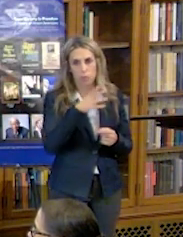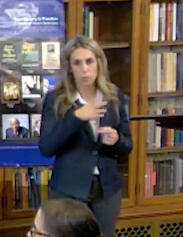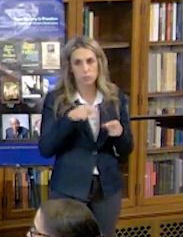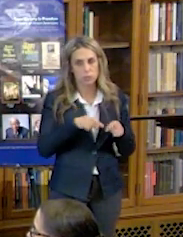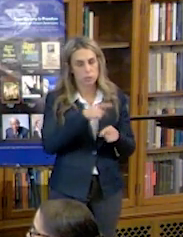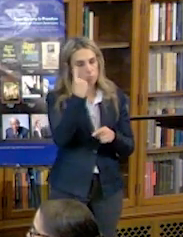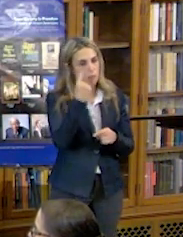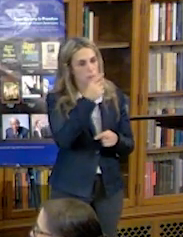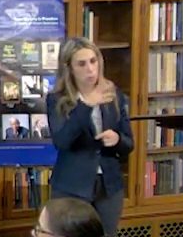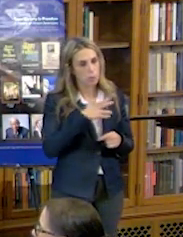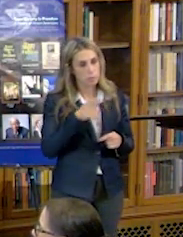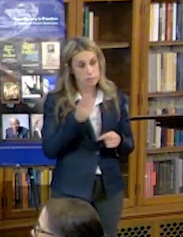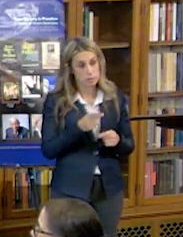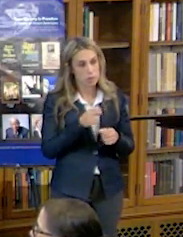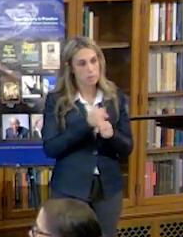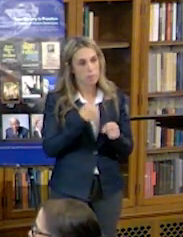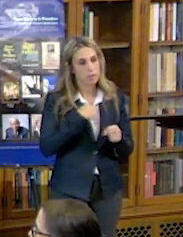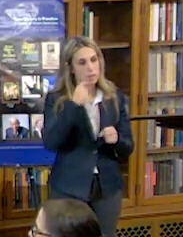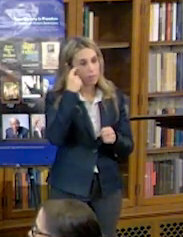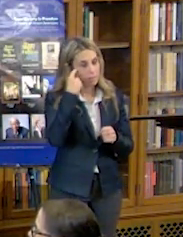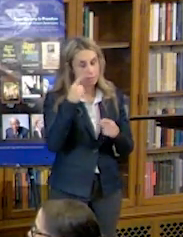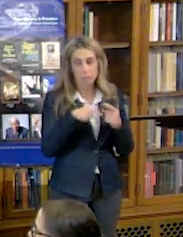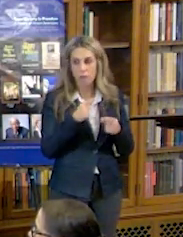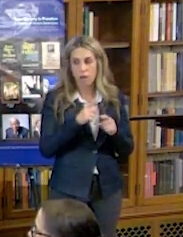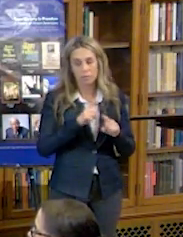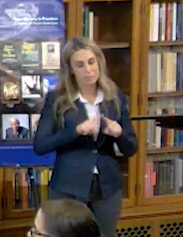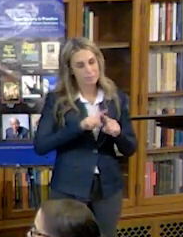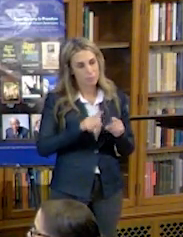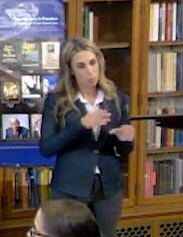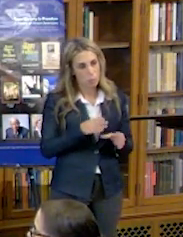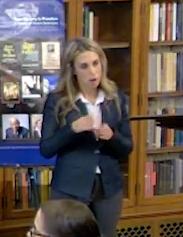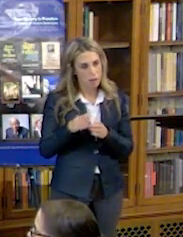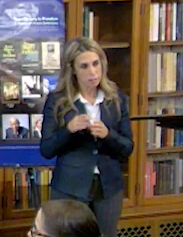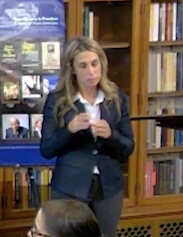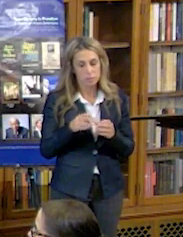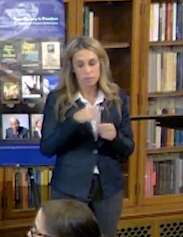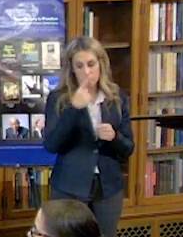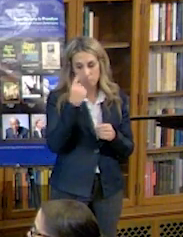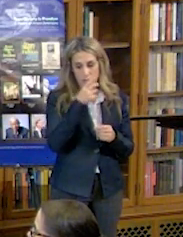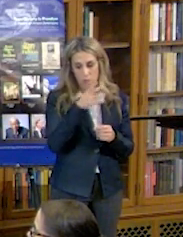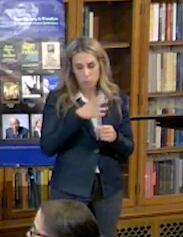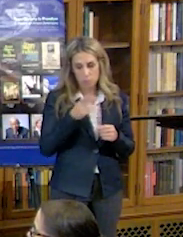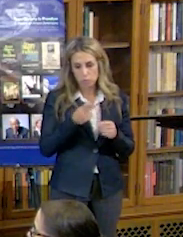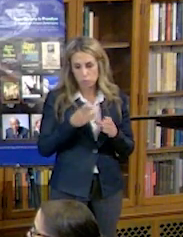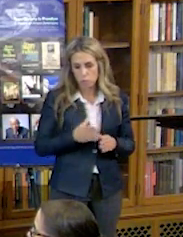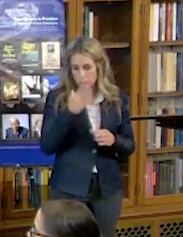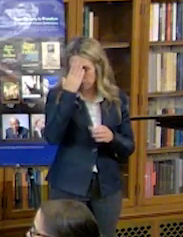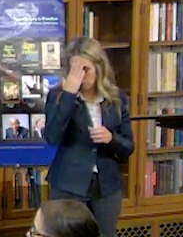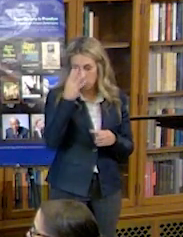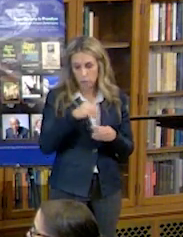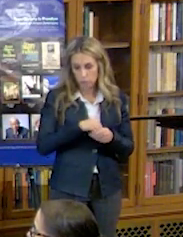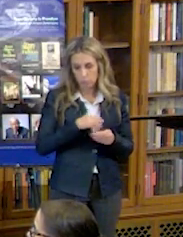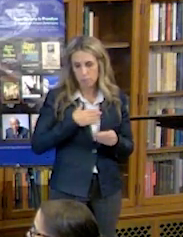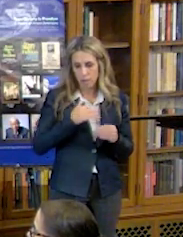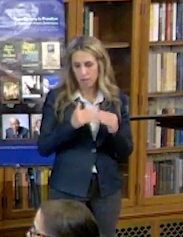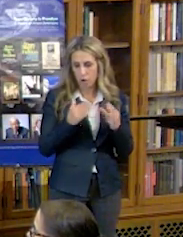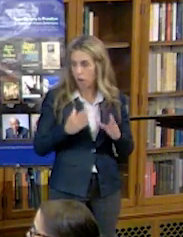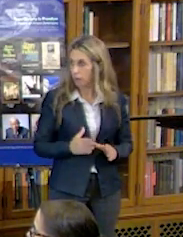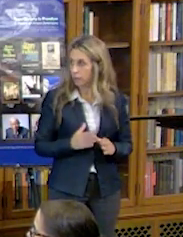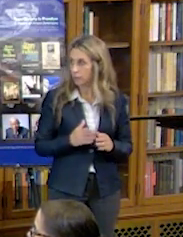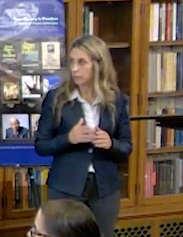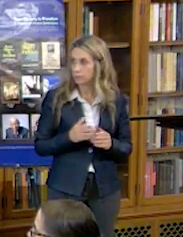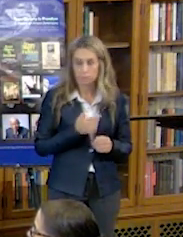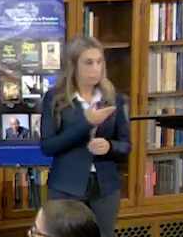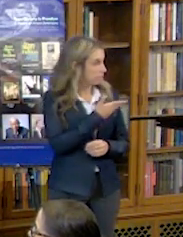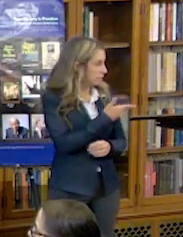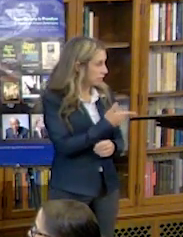black women's history made me think about all the ways in which the black women historians I know including my colleague tholia